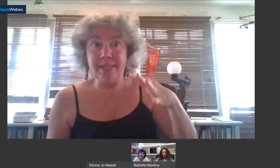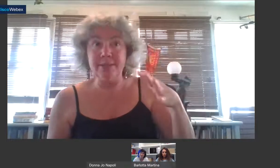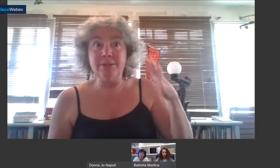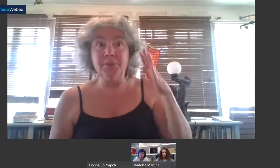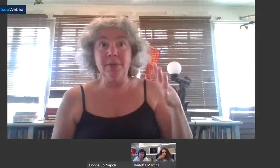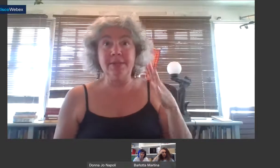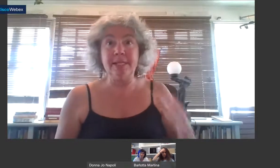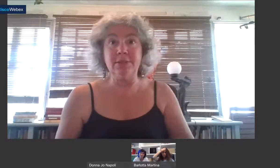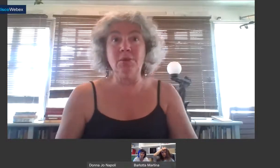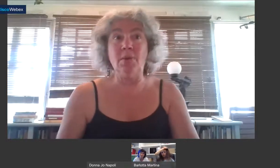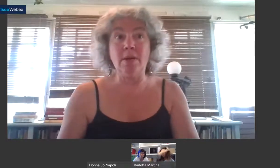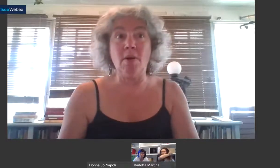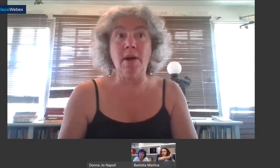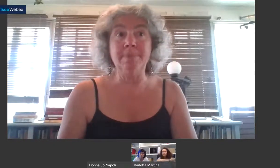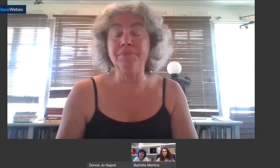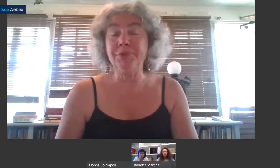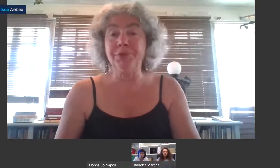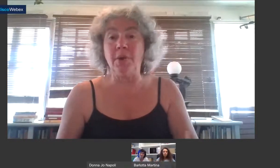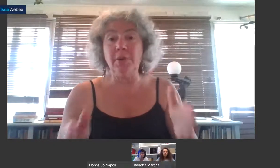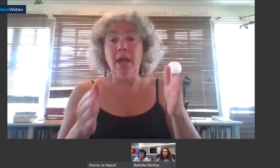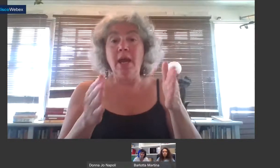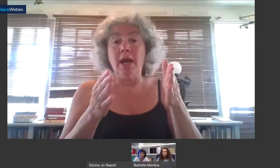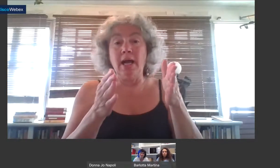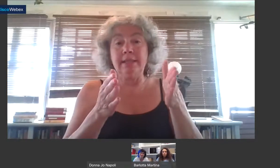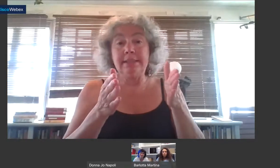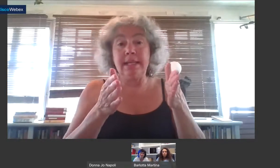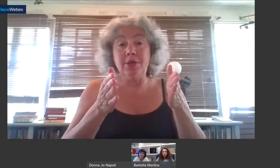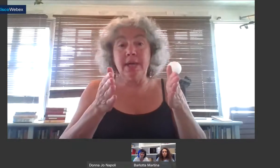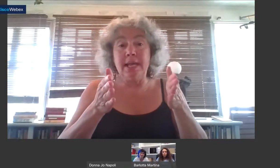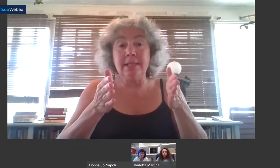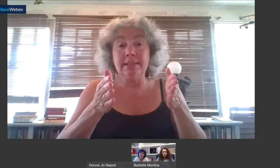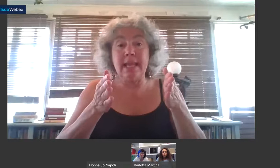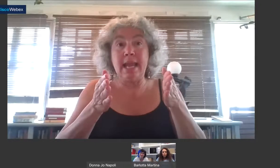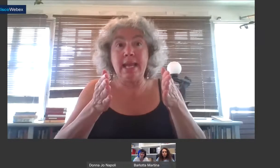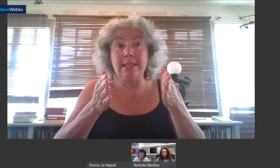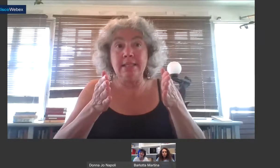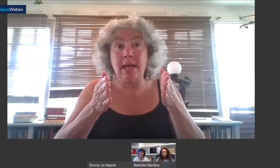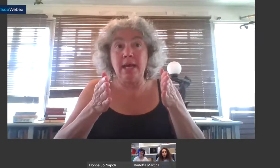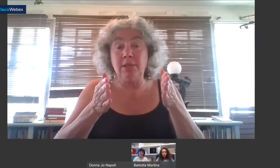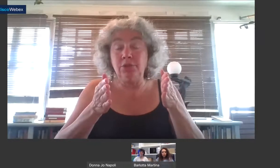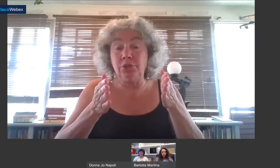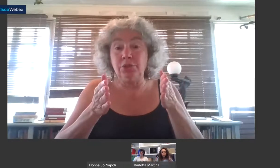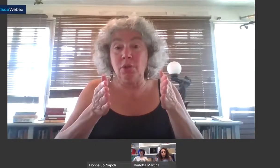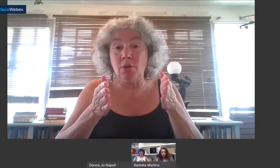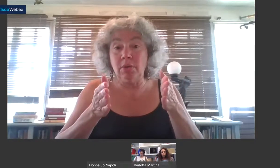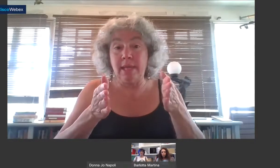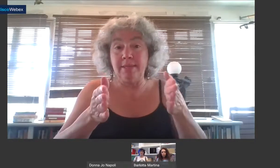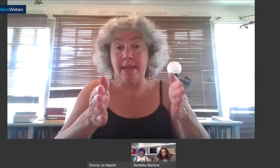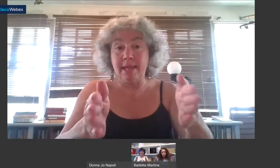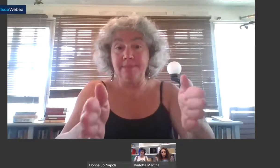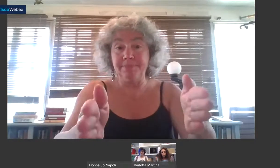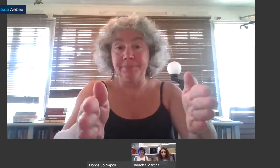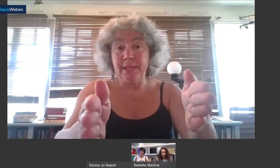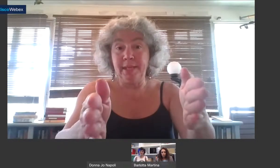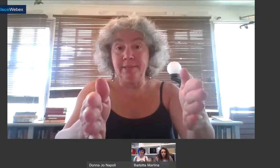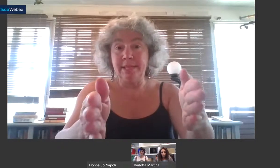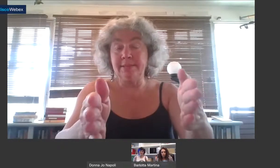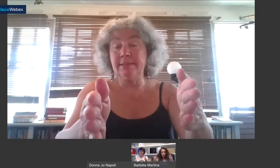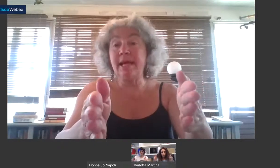There's more things going on. So take your hands and just go like that. That's a sign